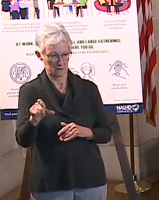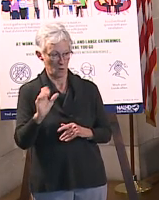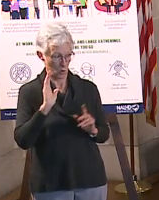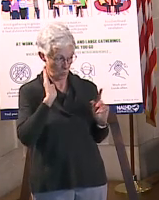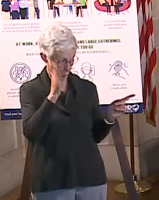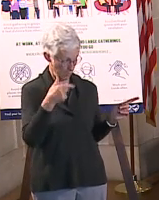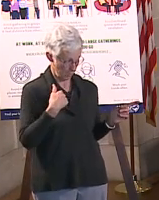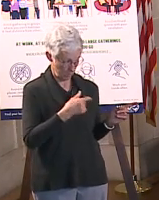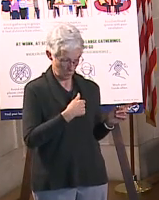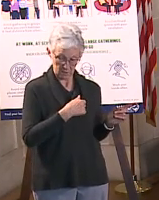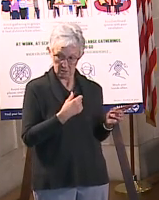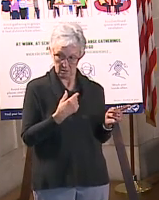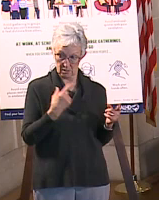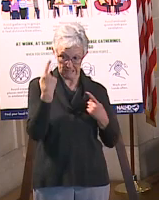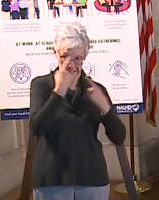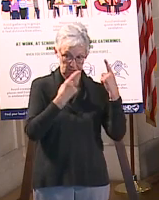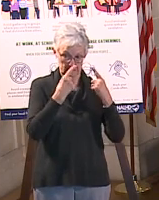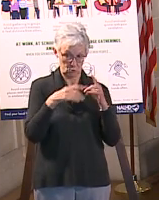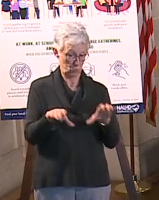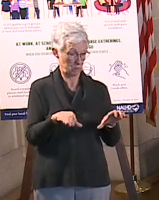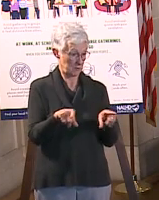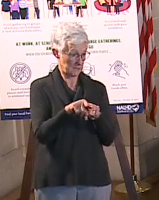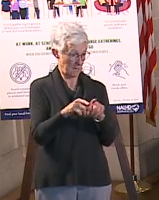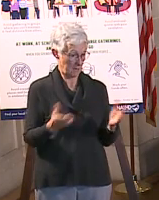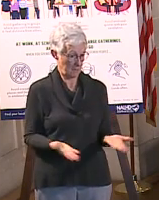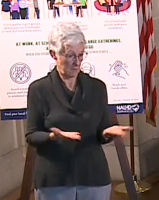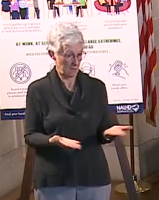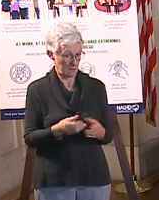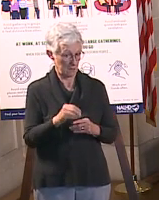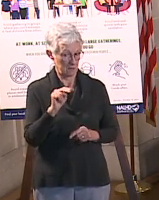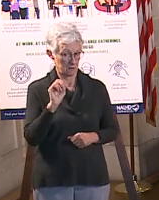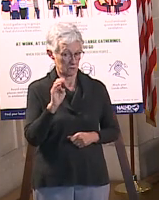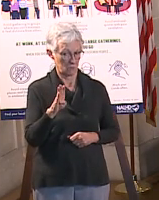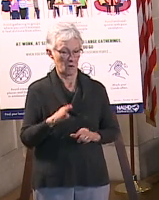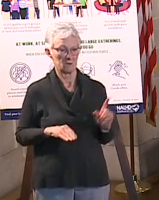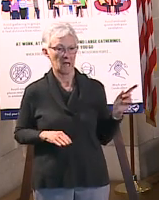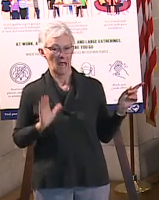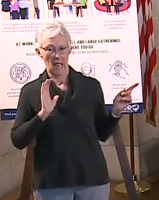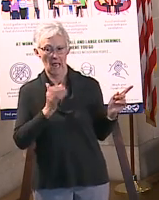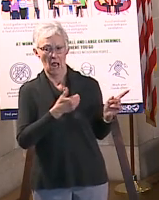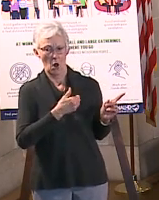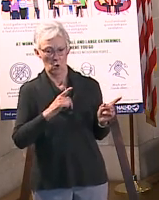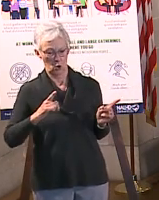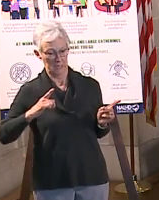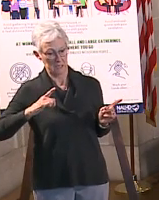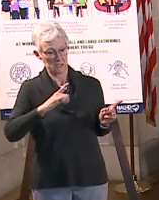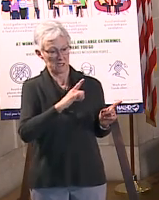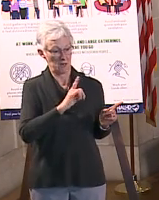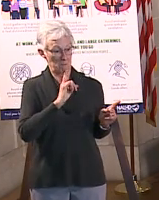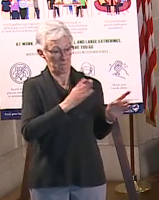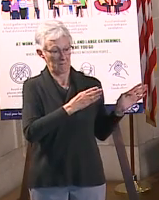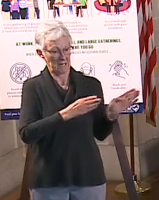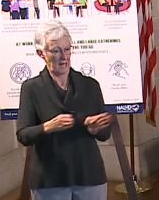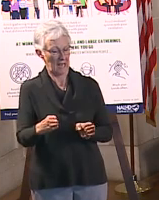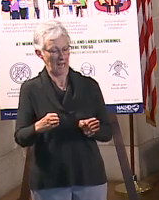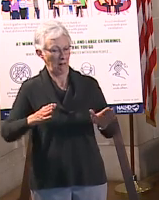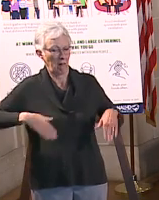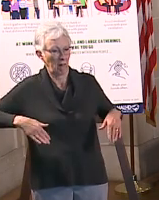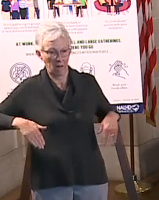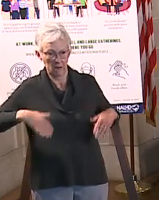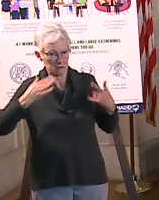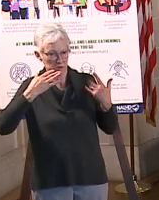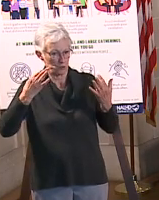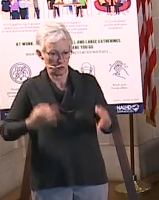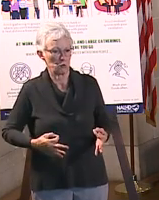Nebraska? Obviously, we will be rolling out our legislative package later, so I'm not going to get into any details. But I will